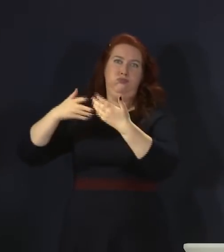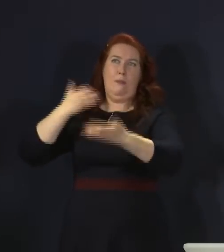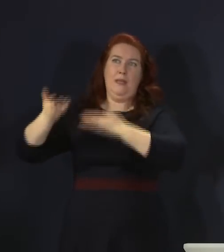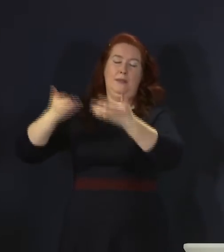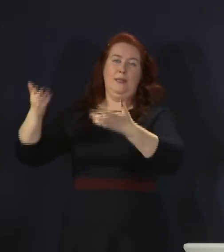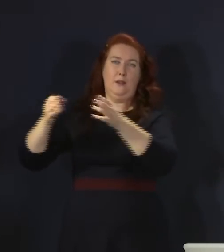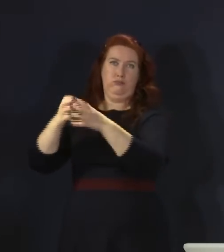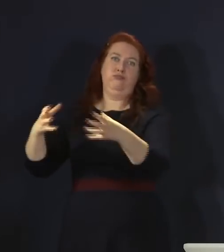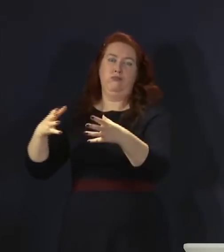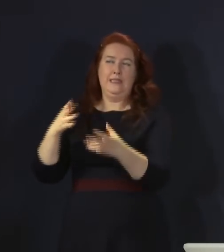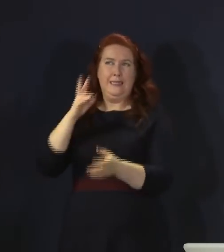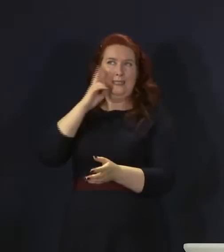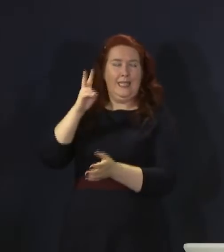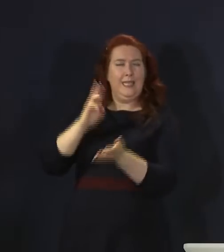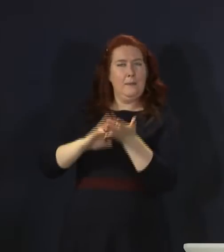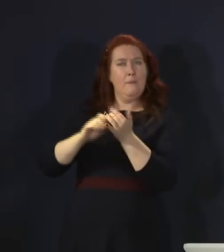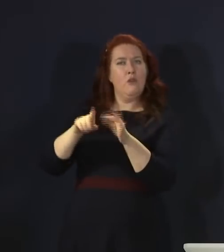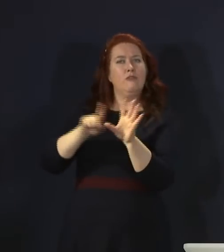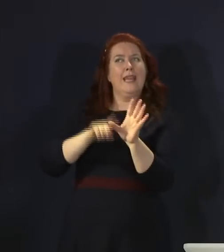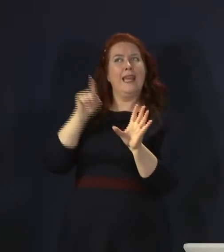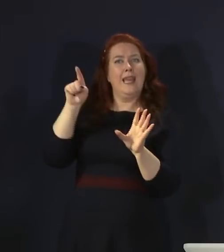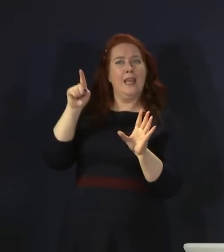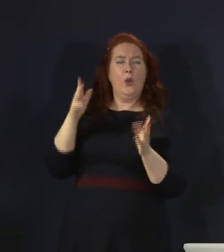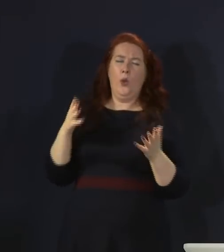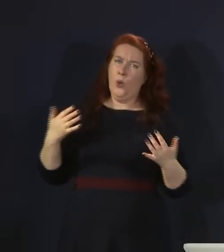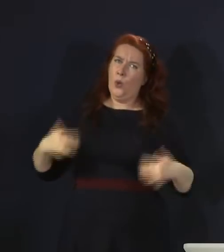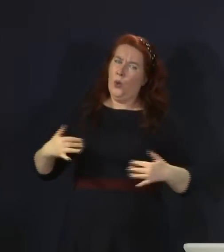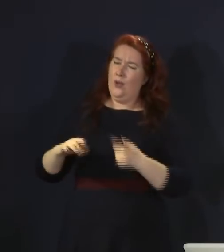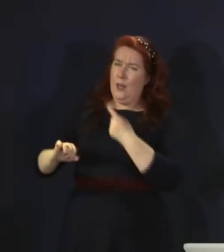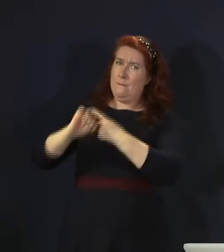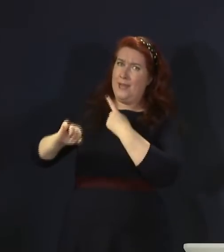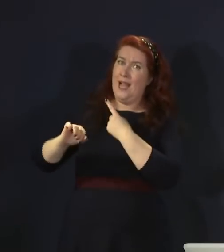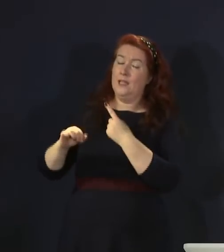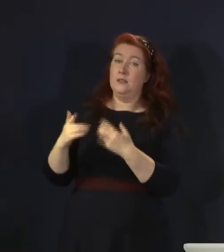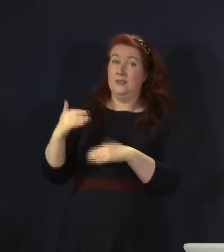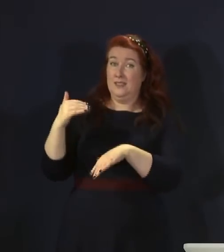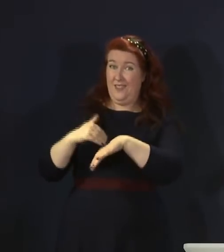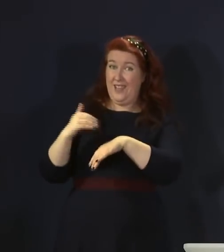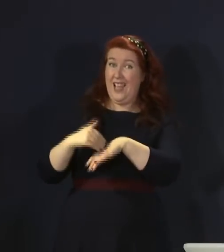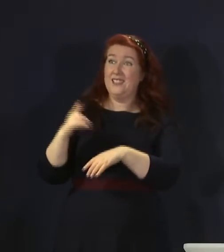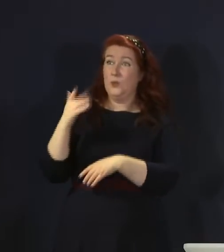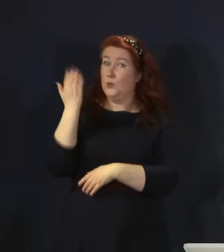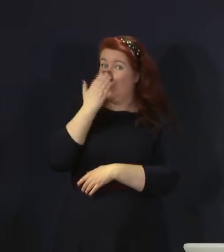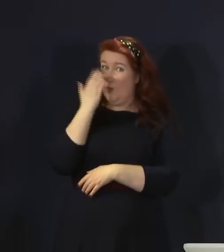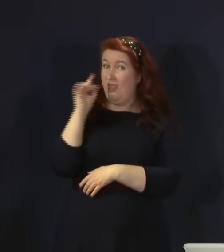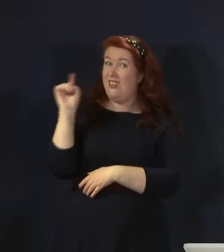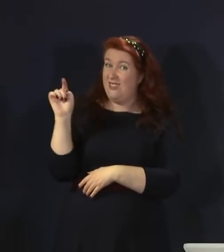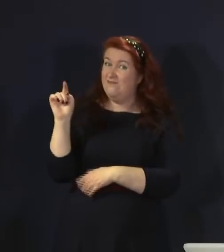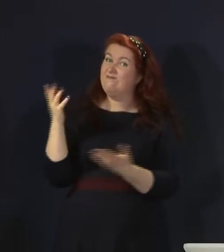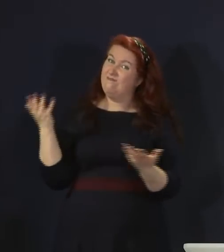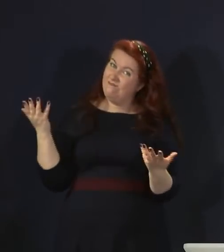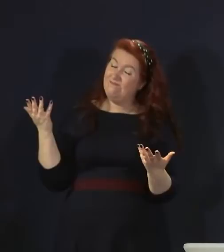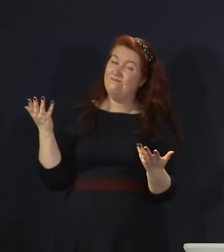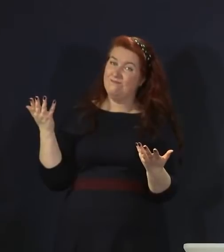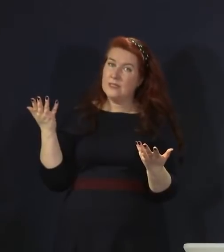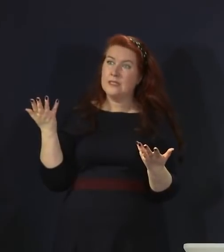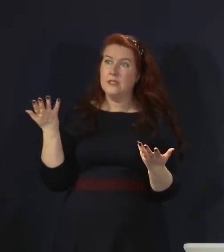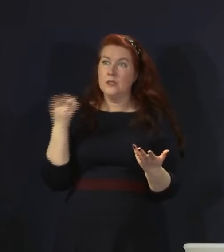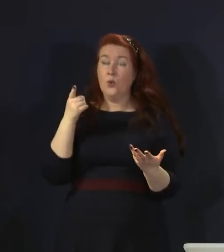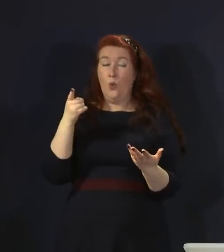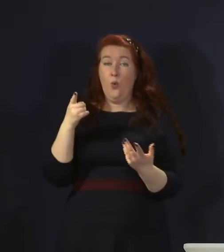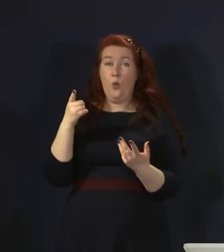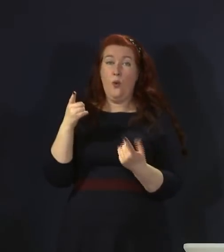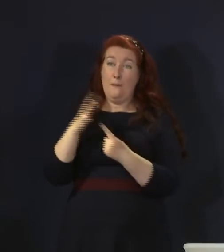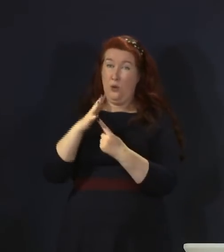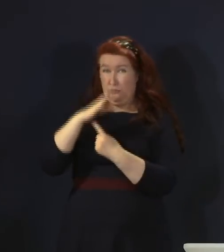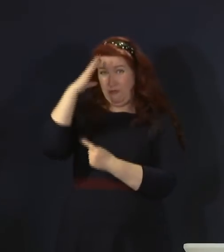now in Murray has had an impact on and has involved schools, and therefore that's an important reminder